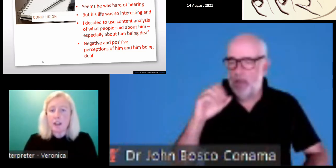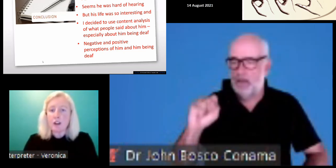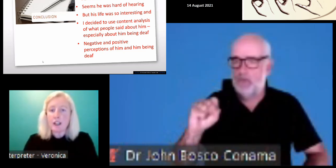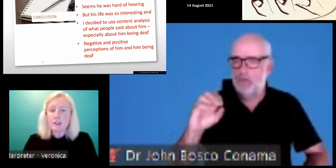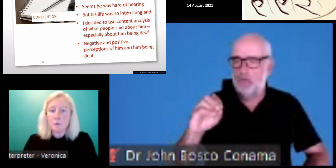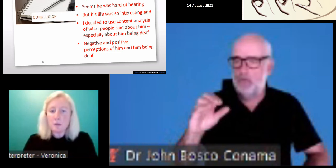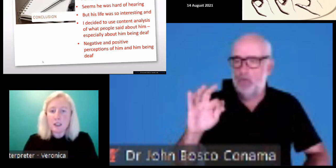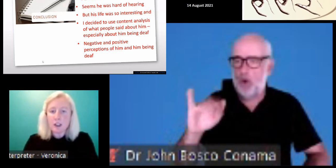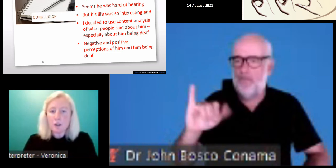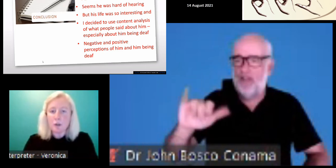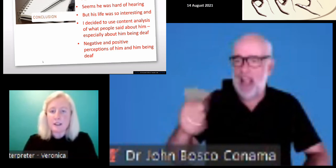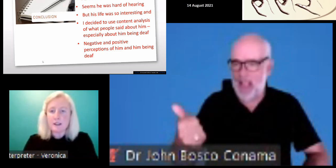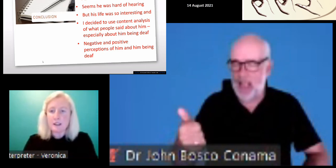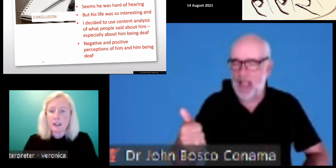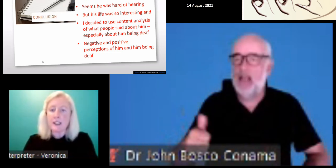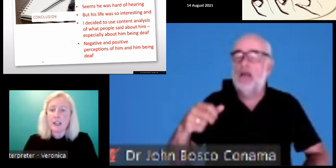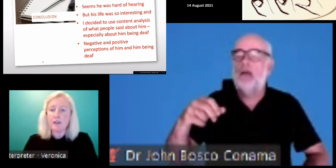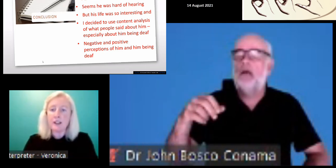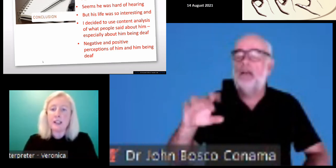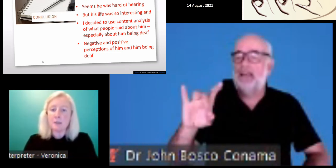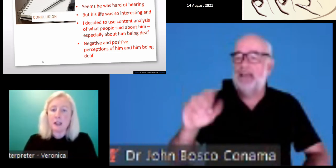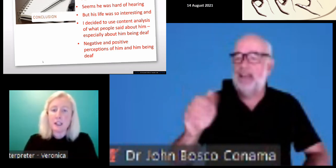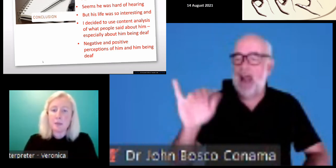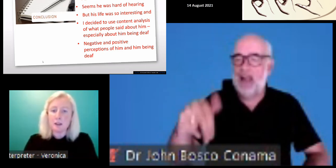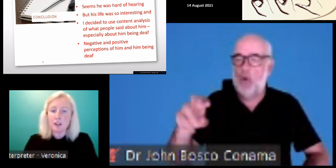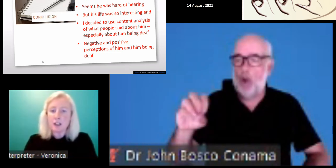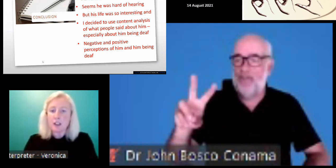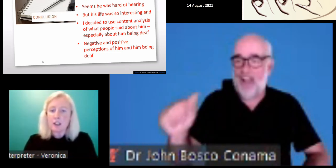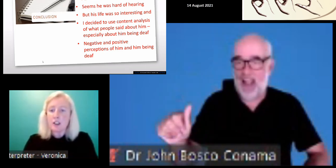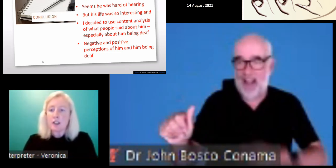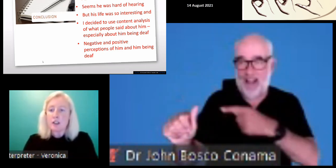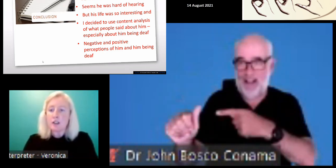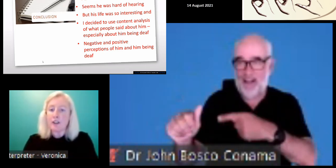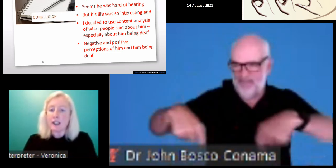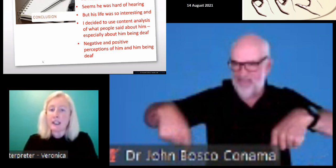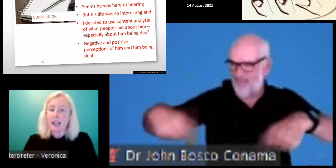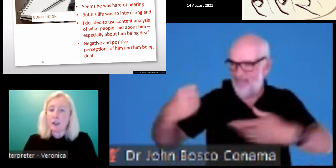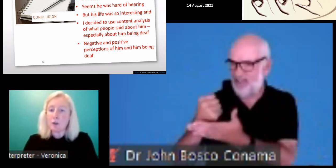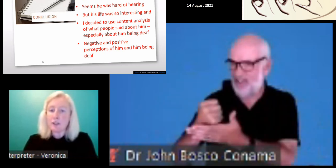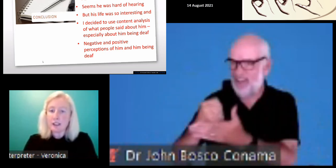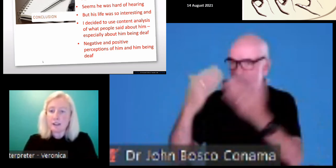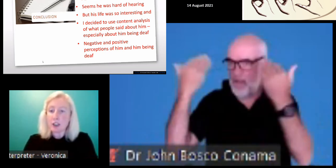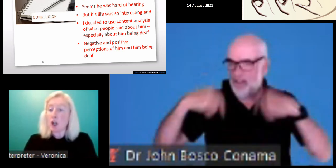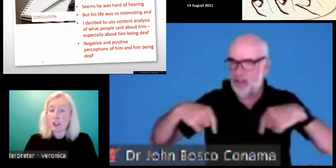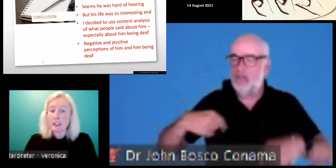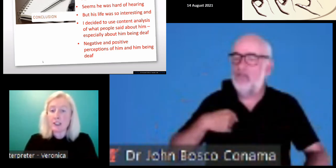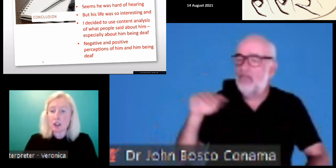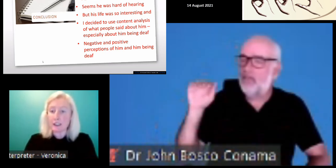There is a woman here who has a deaf lady by the name of Sofia Kalanova, currently studying